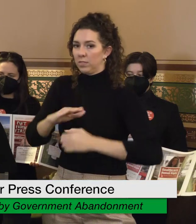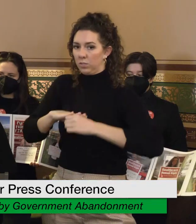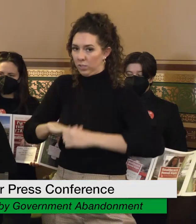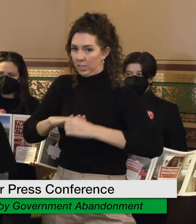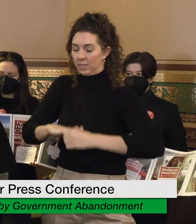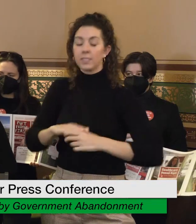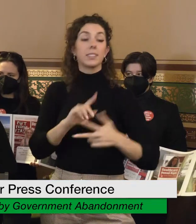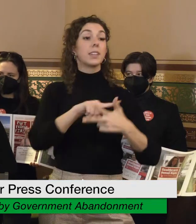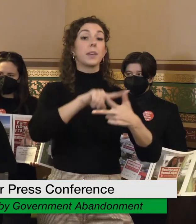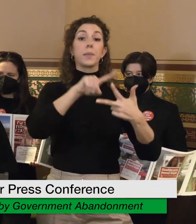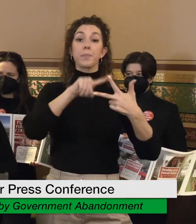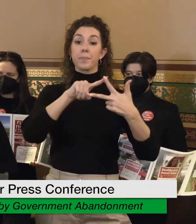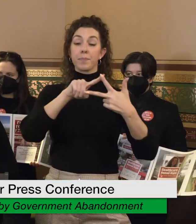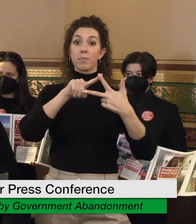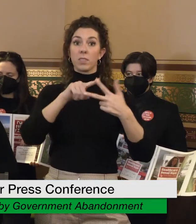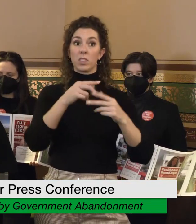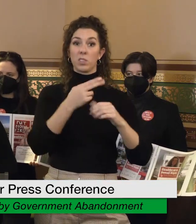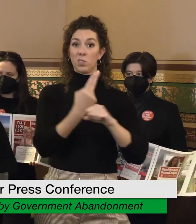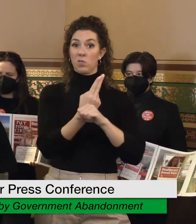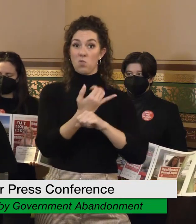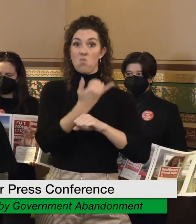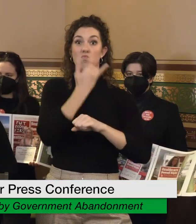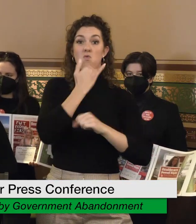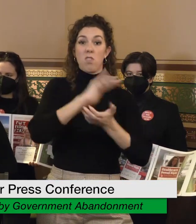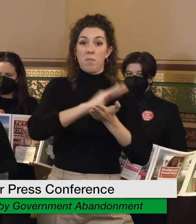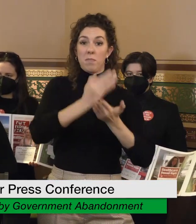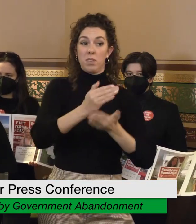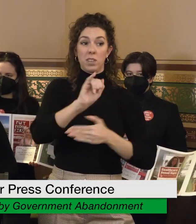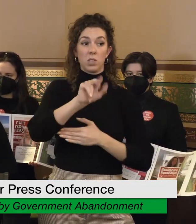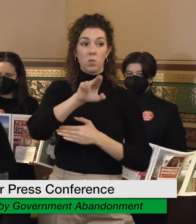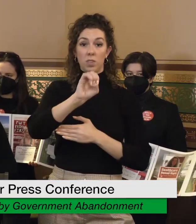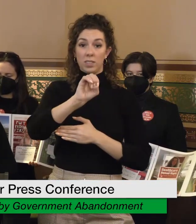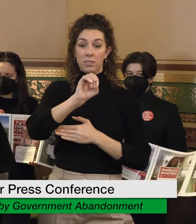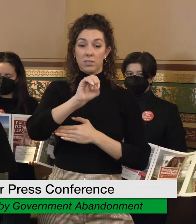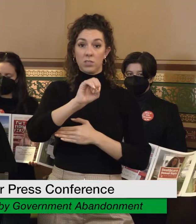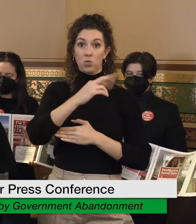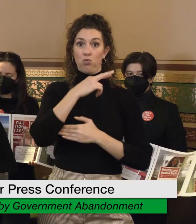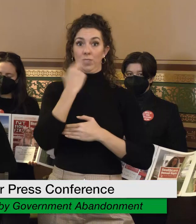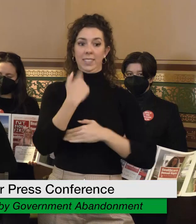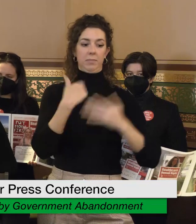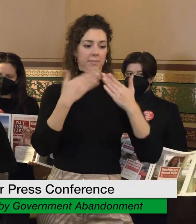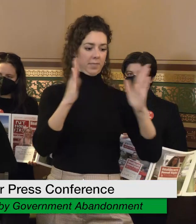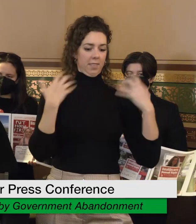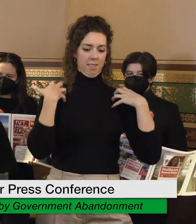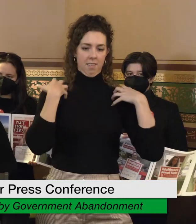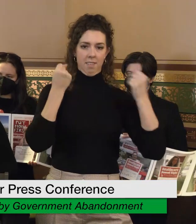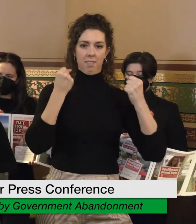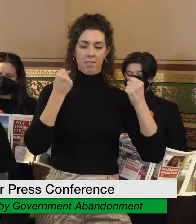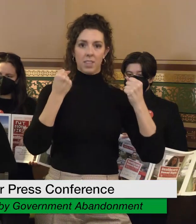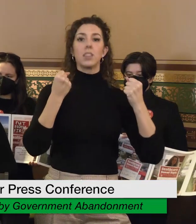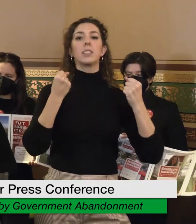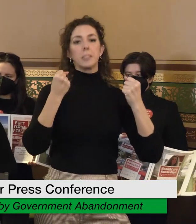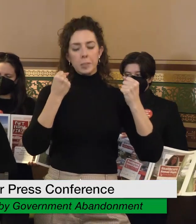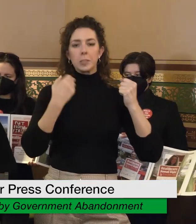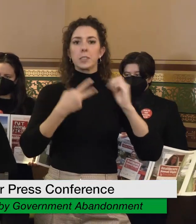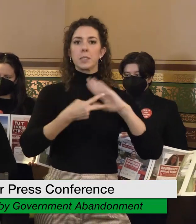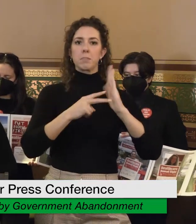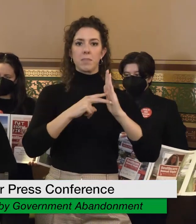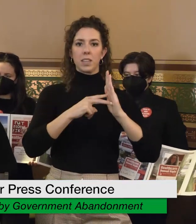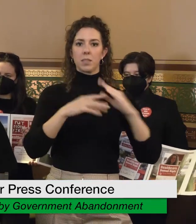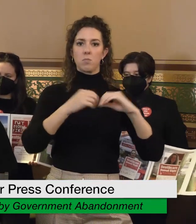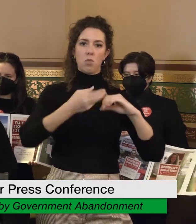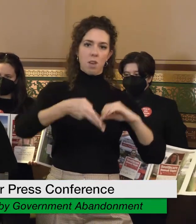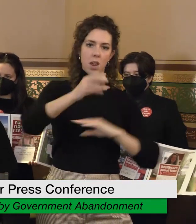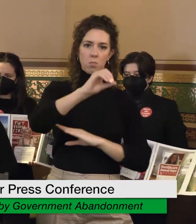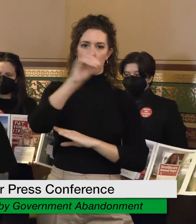two, use incorrect amount of insulin, risk overall health, and increase the likelihood of going into